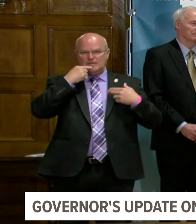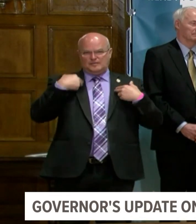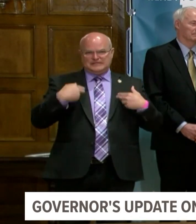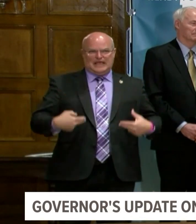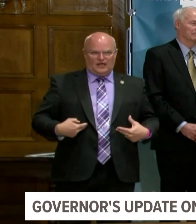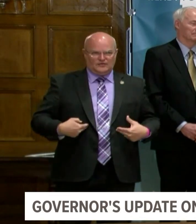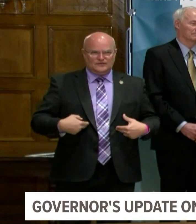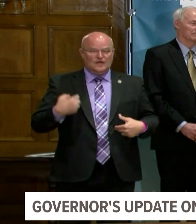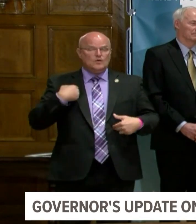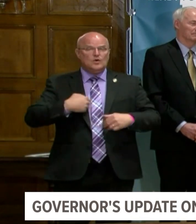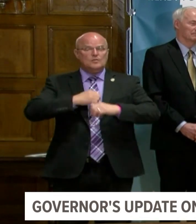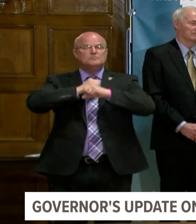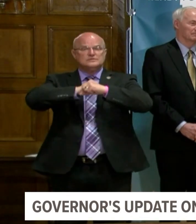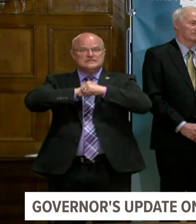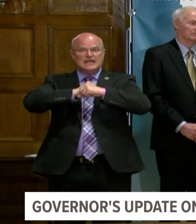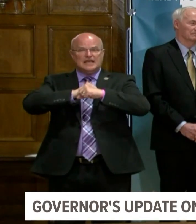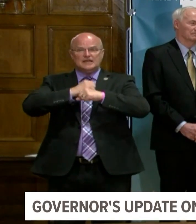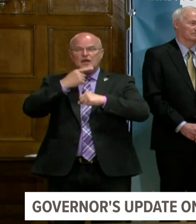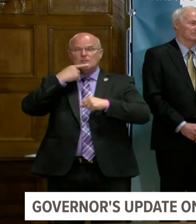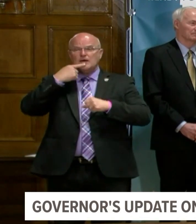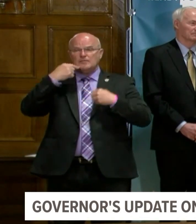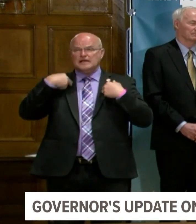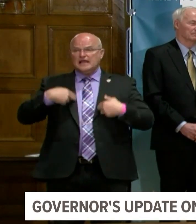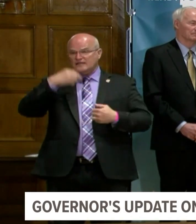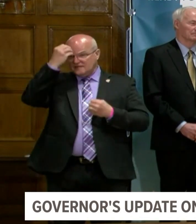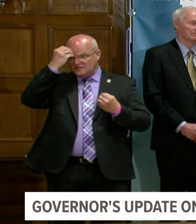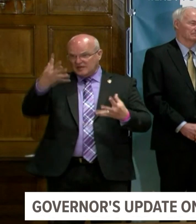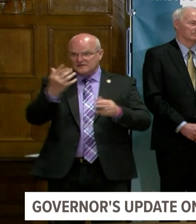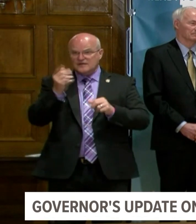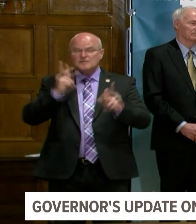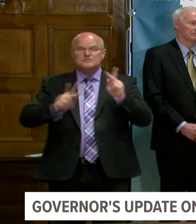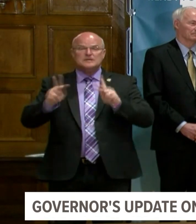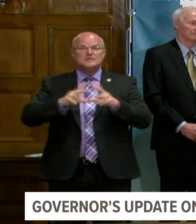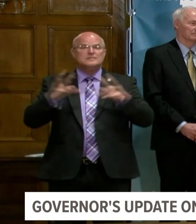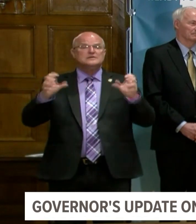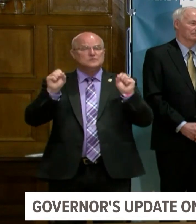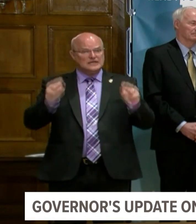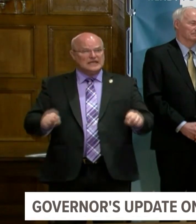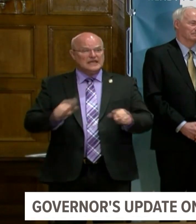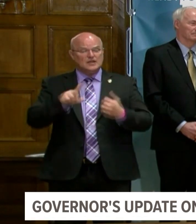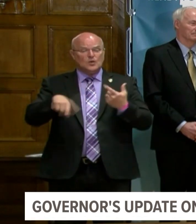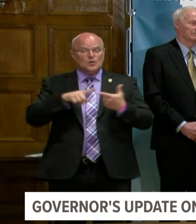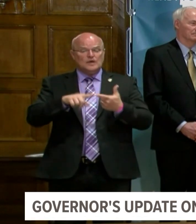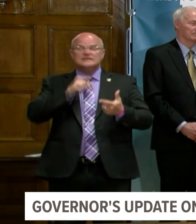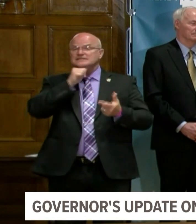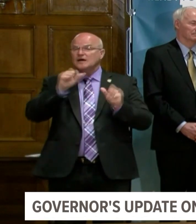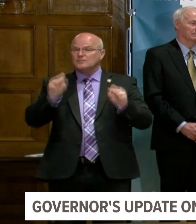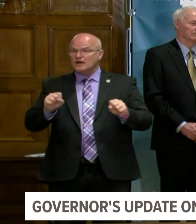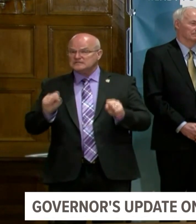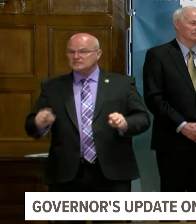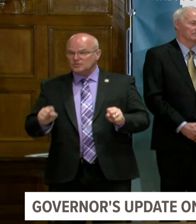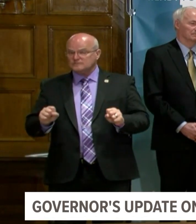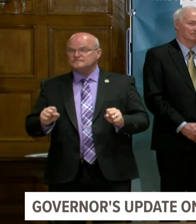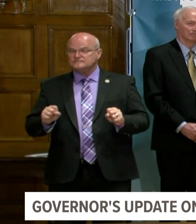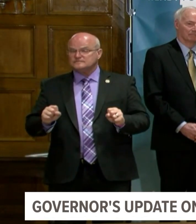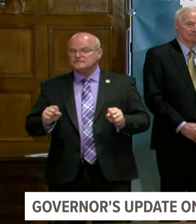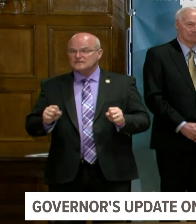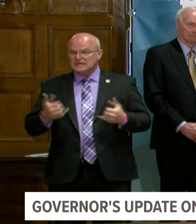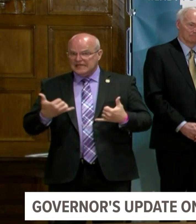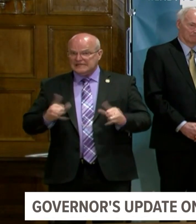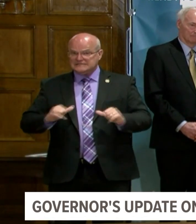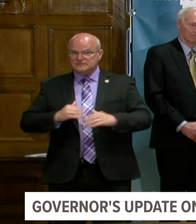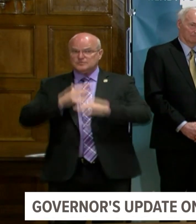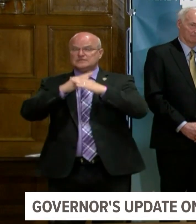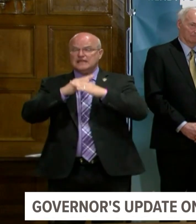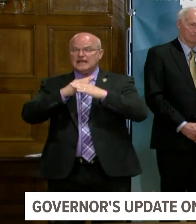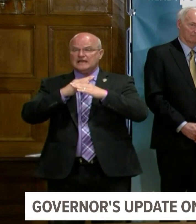will protect private health information for everyone as much as we can, and when that's not possible and still